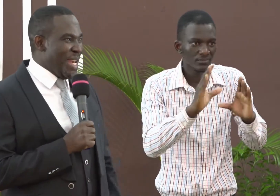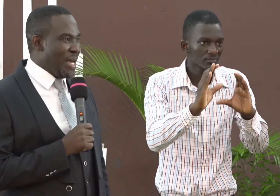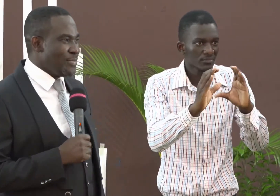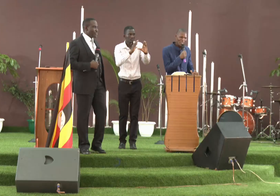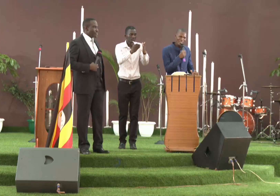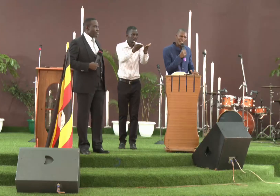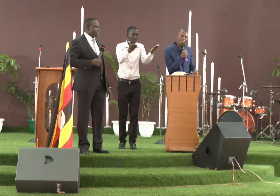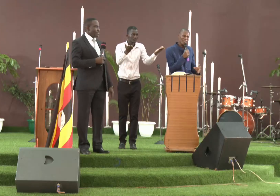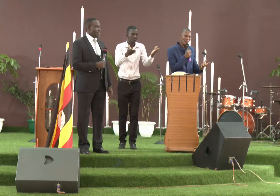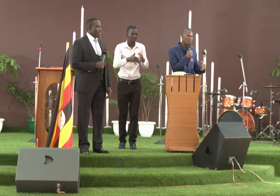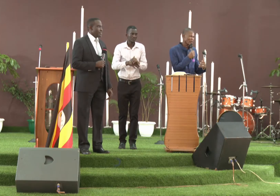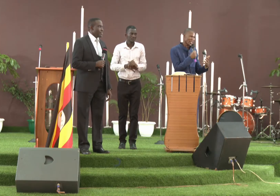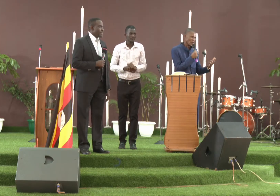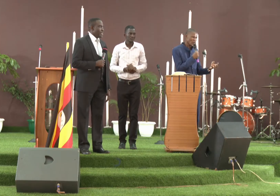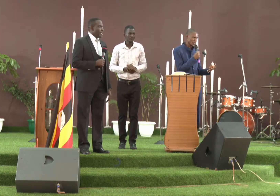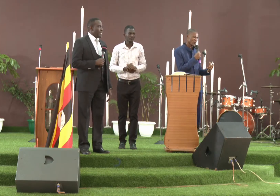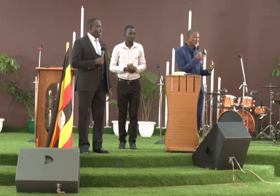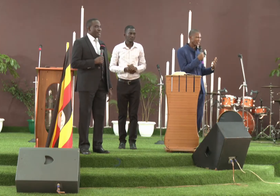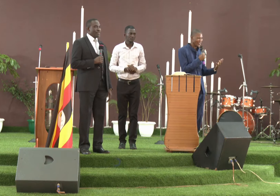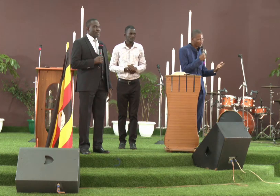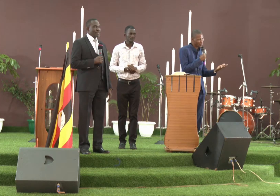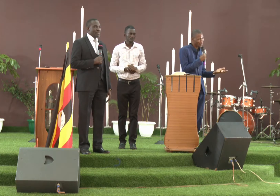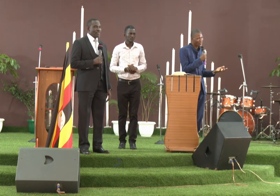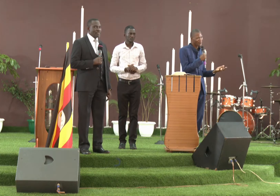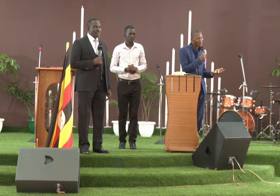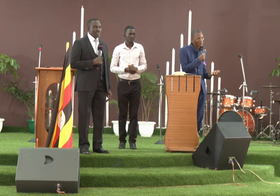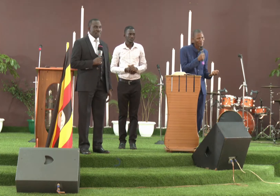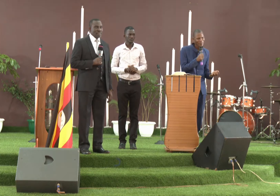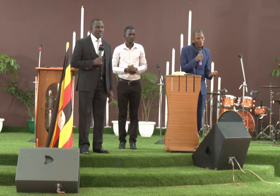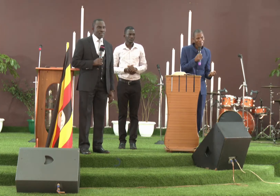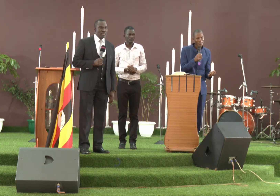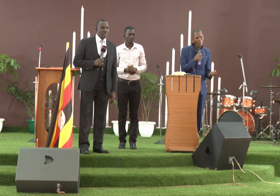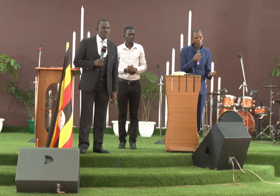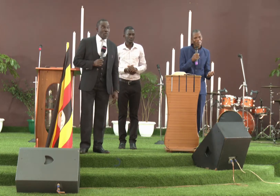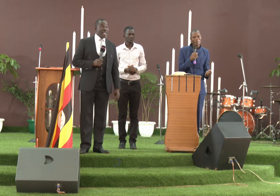oba nedda. Please ask them and find out, do you still fear death or not?